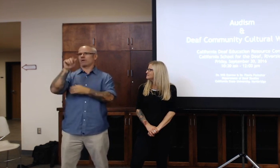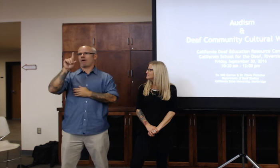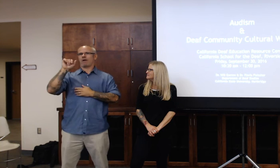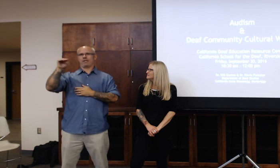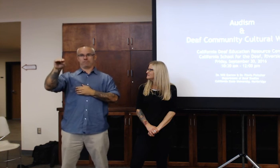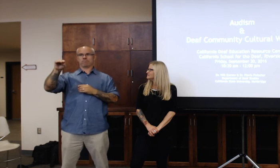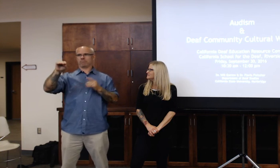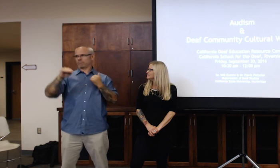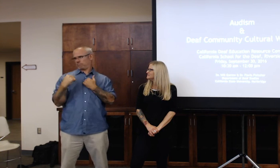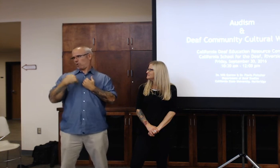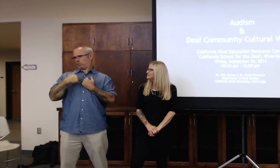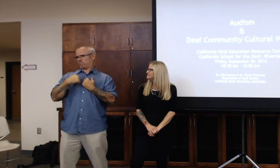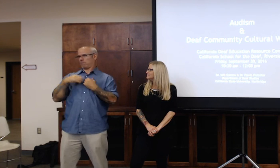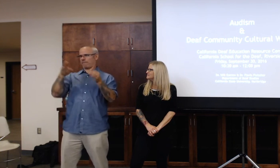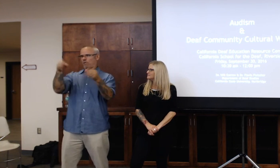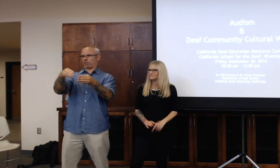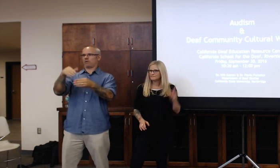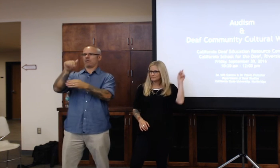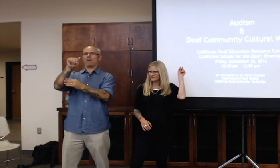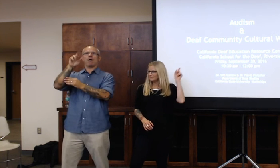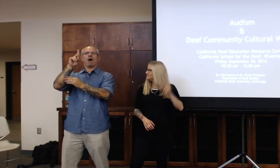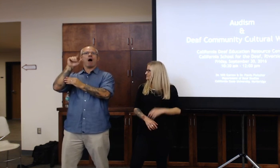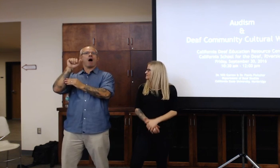Gallaudet, focusing on autism.